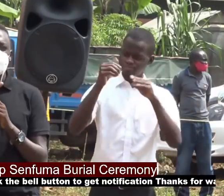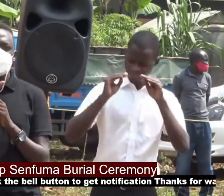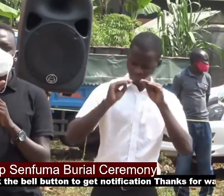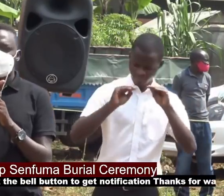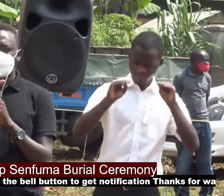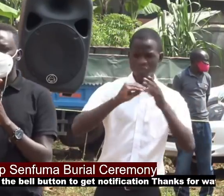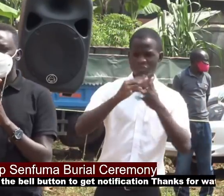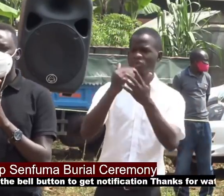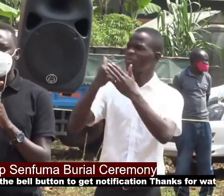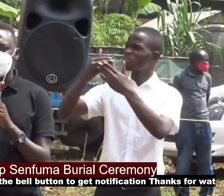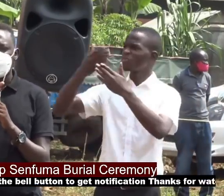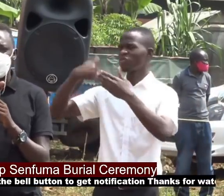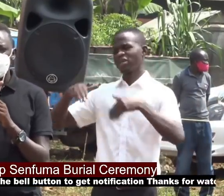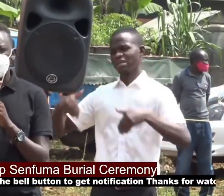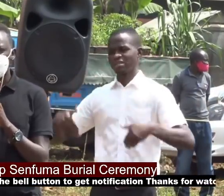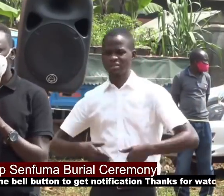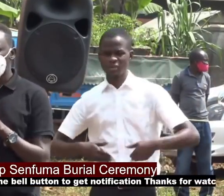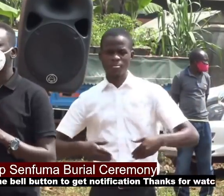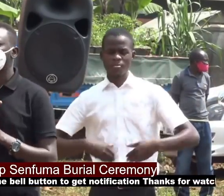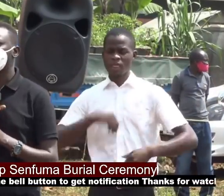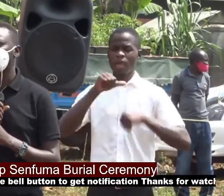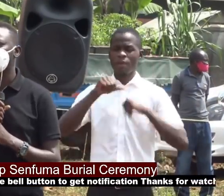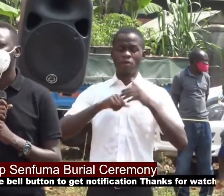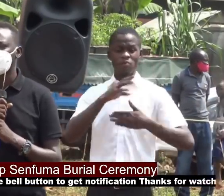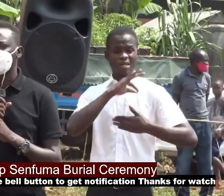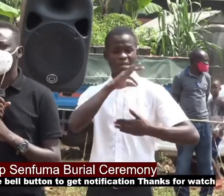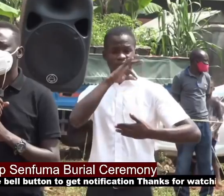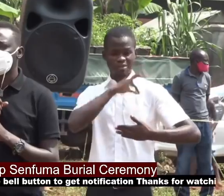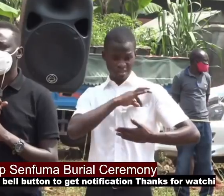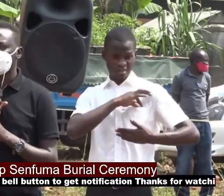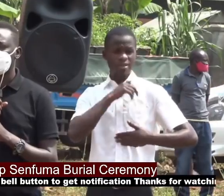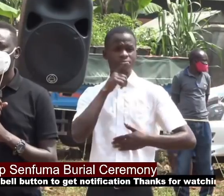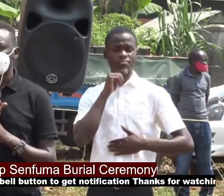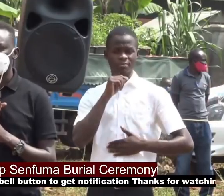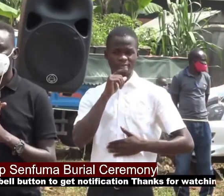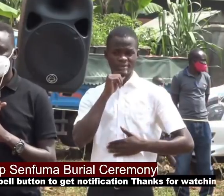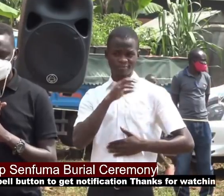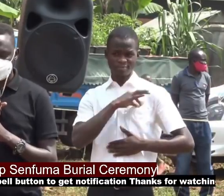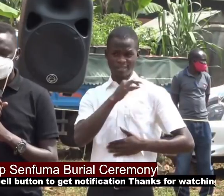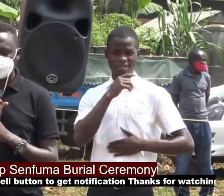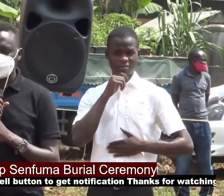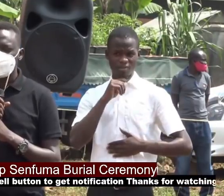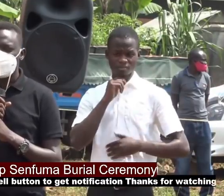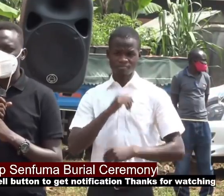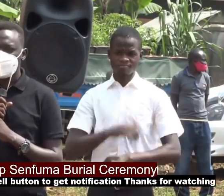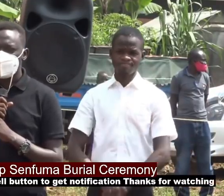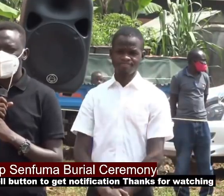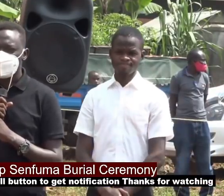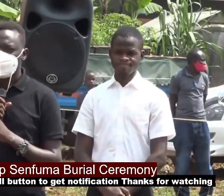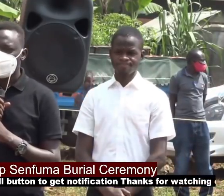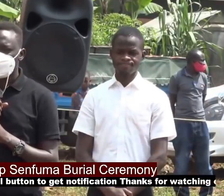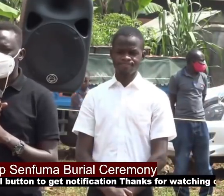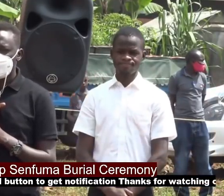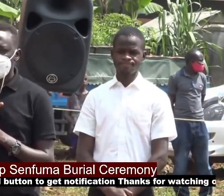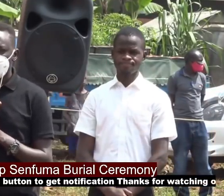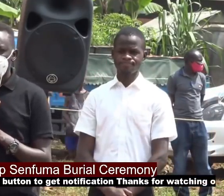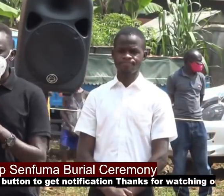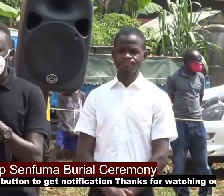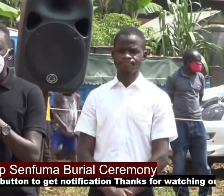bato omuntu owomunda. He taught us about the inner man, however much we were still